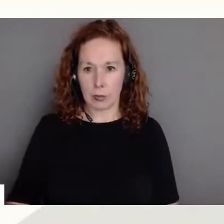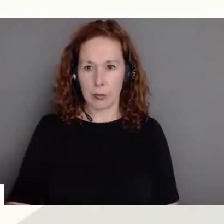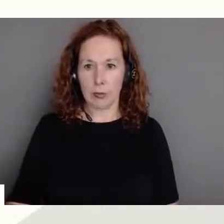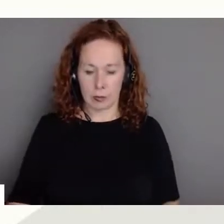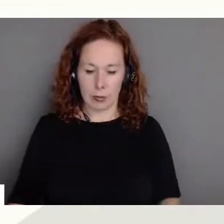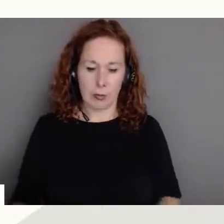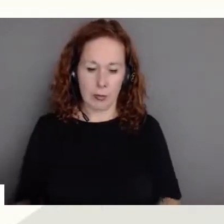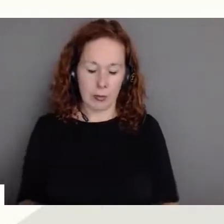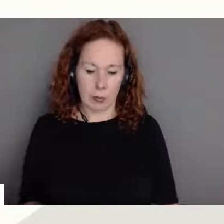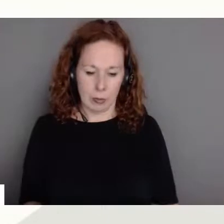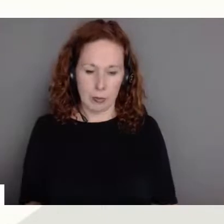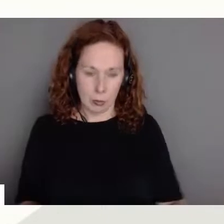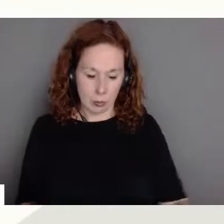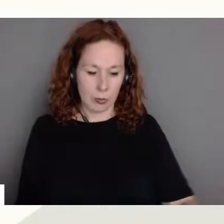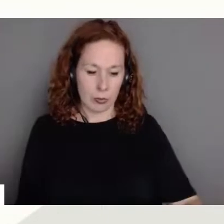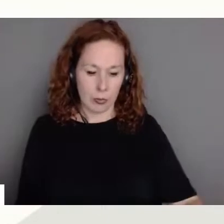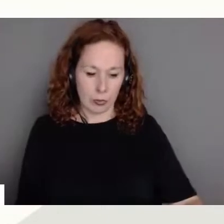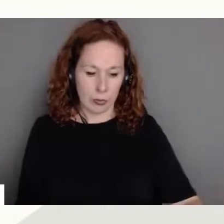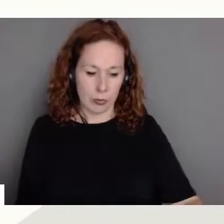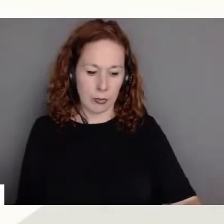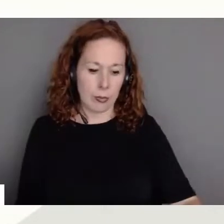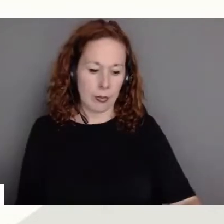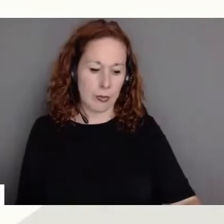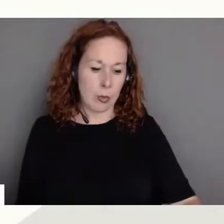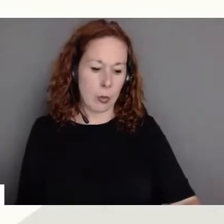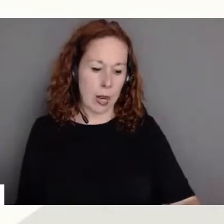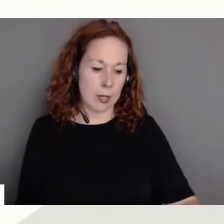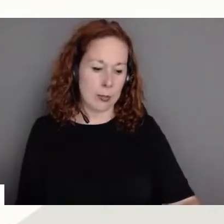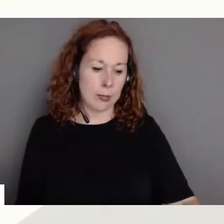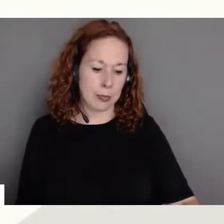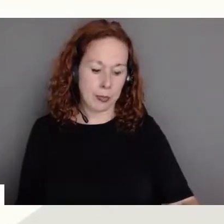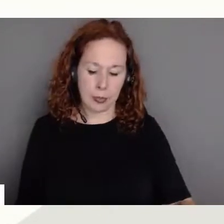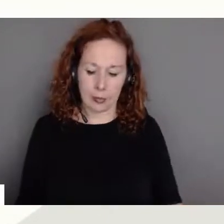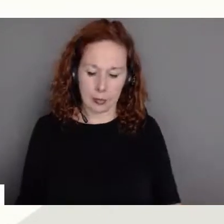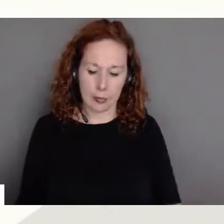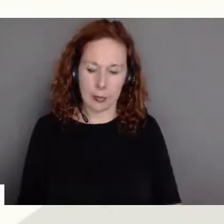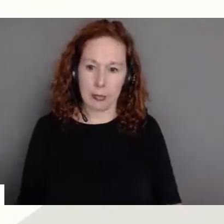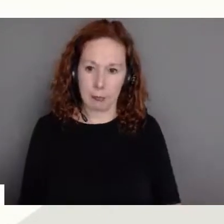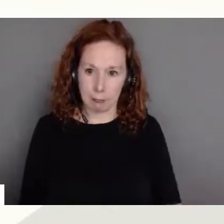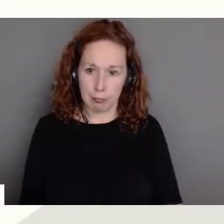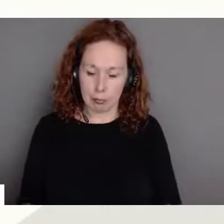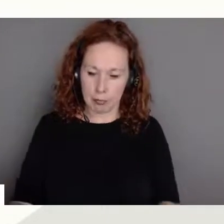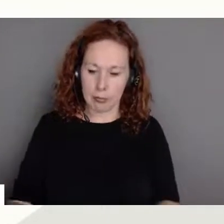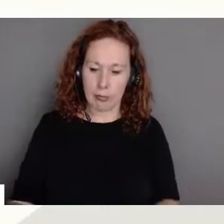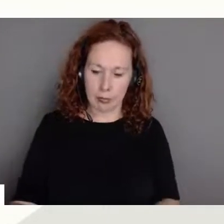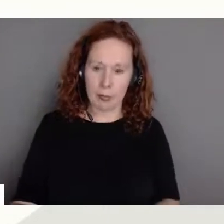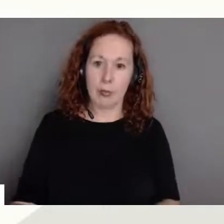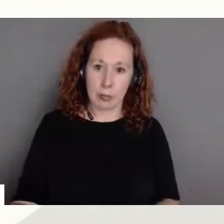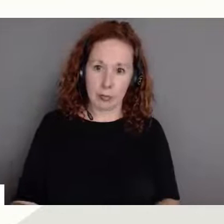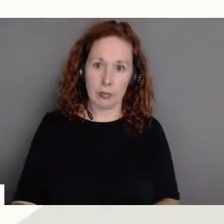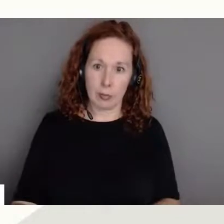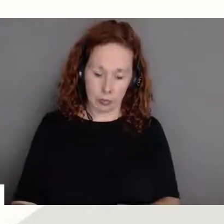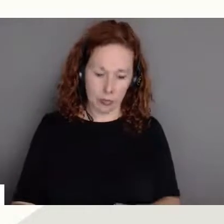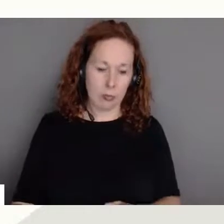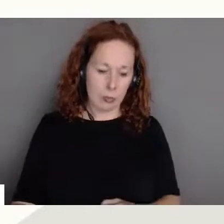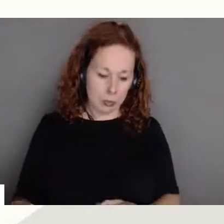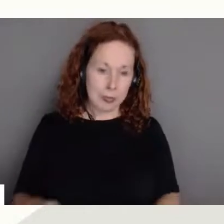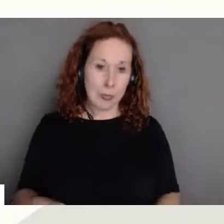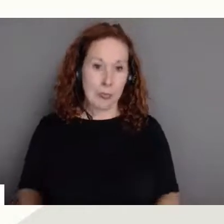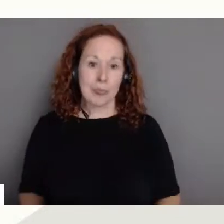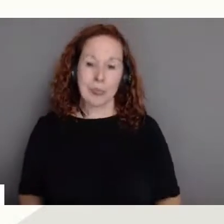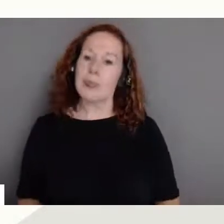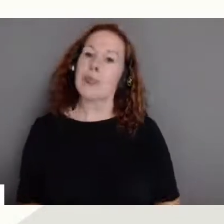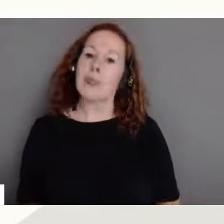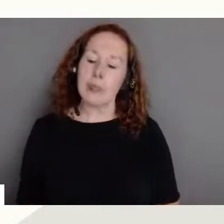musician, about how accurate whiplash is for drummers. Well, I'm Right. not a drummer. I work around drummers, and I can speak